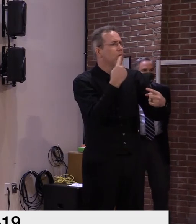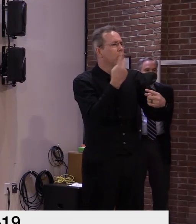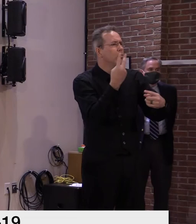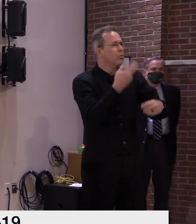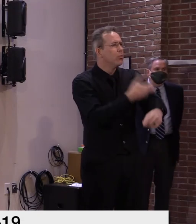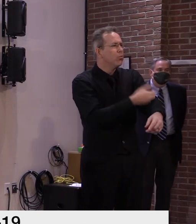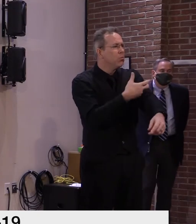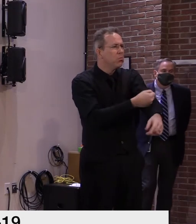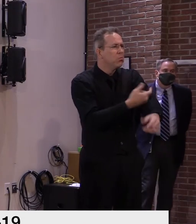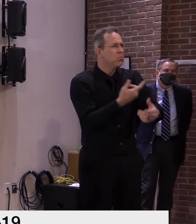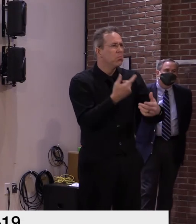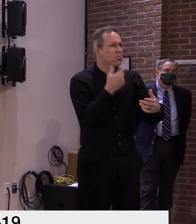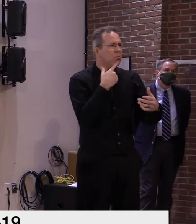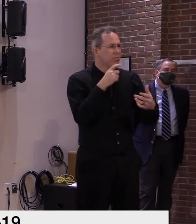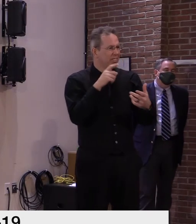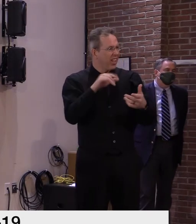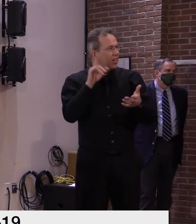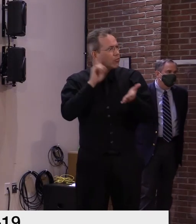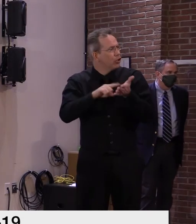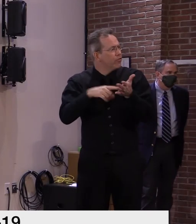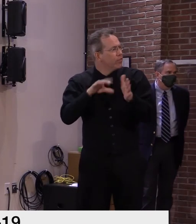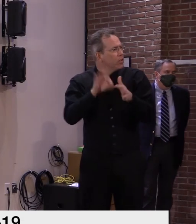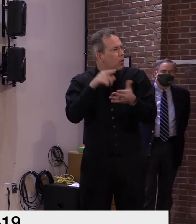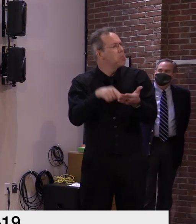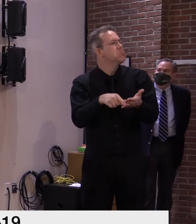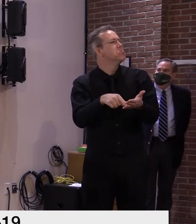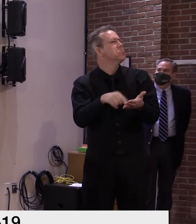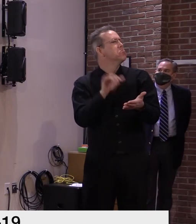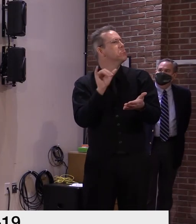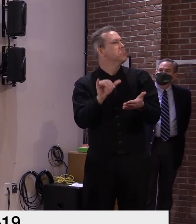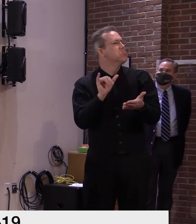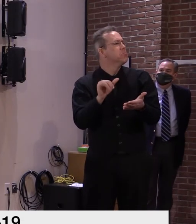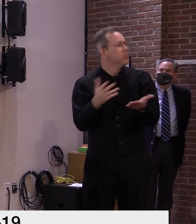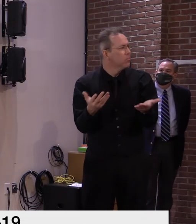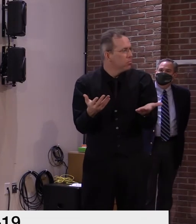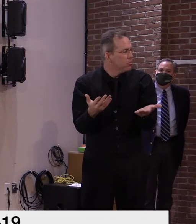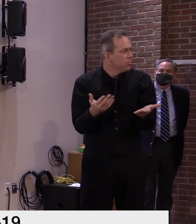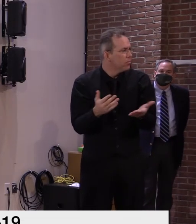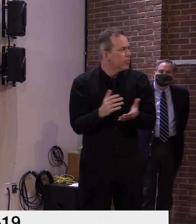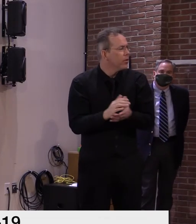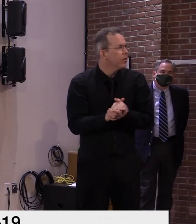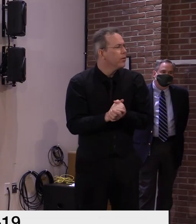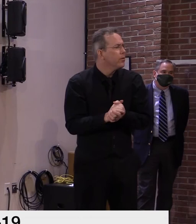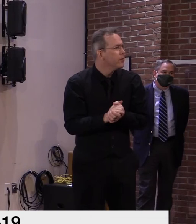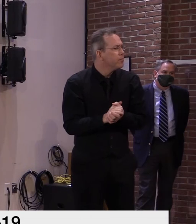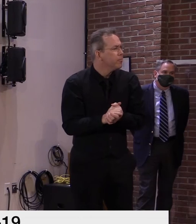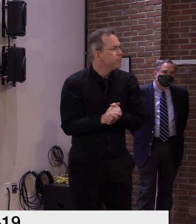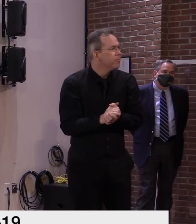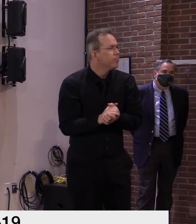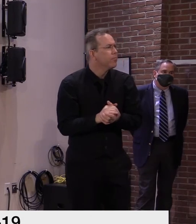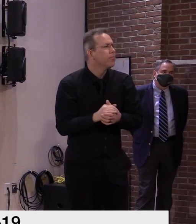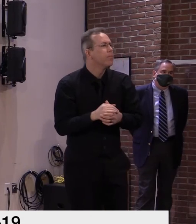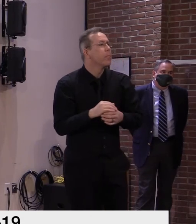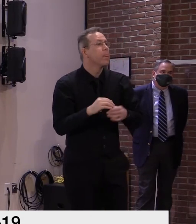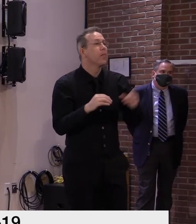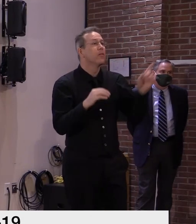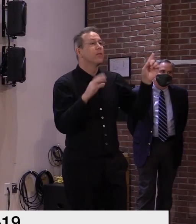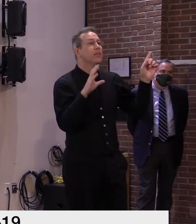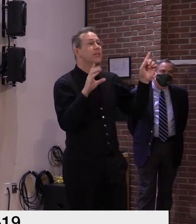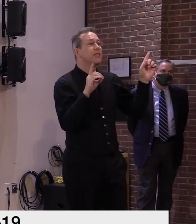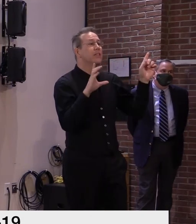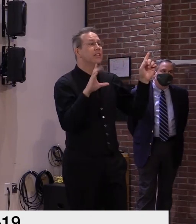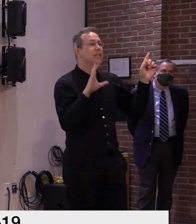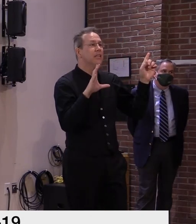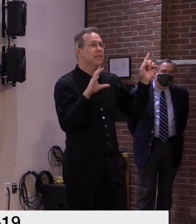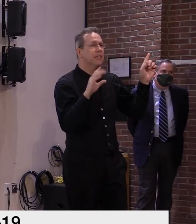UK right now, and it's early data, and it's the front of the CDC, but it's not active in this country at this point